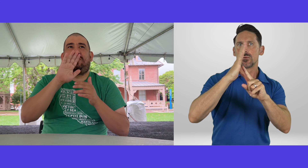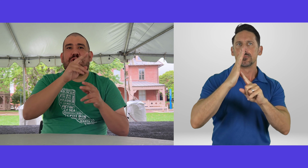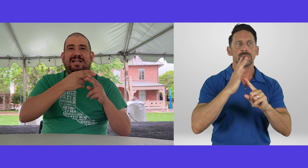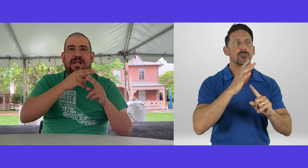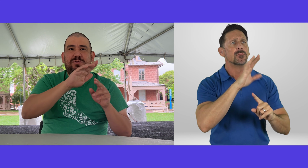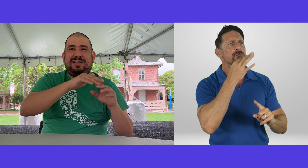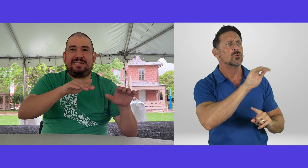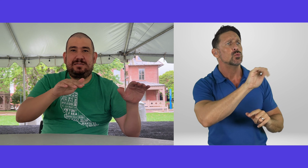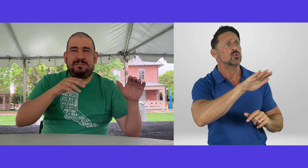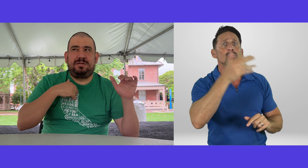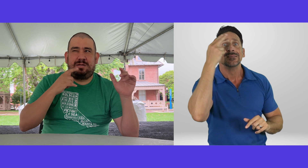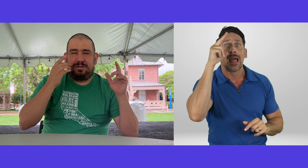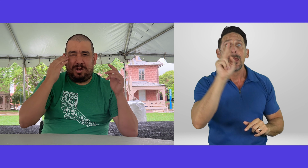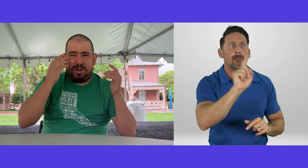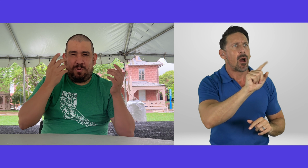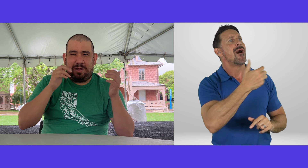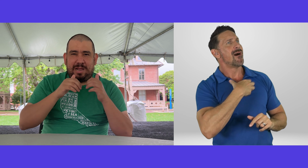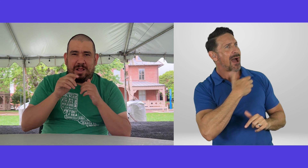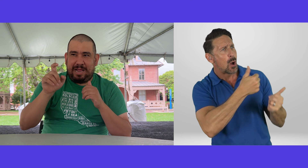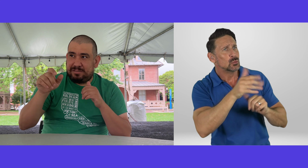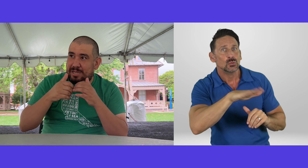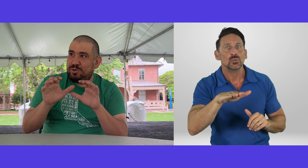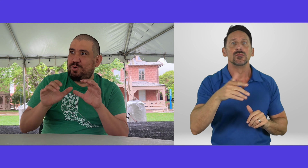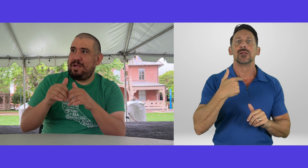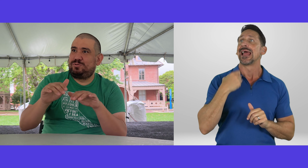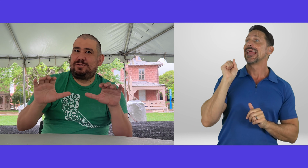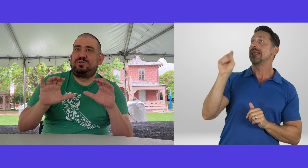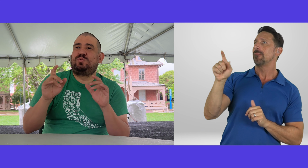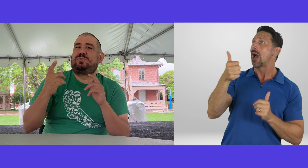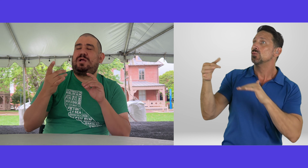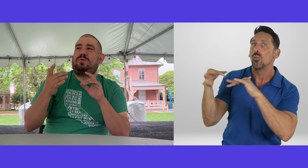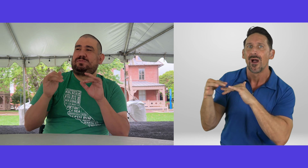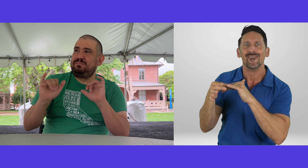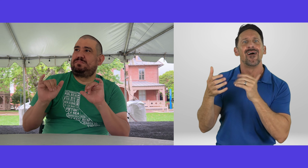of networking. For example, I would learn more about them, like the names of their children, so when we were connecting, I would ask them about how